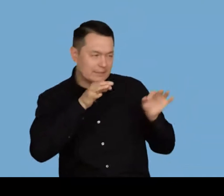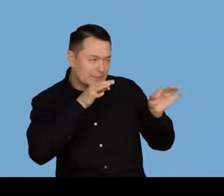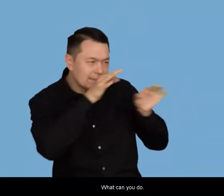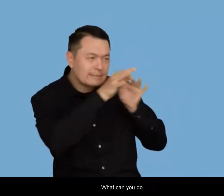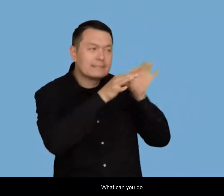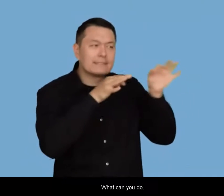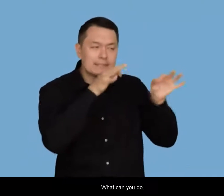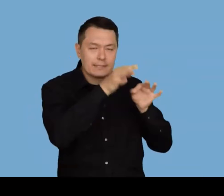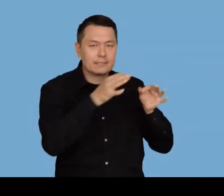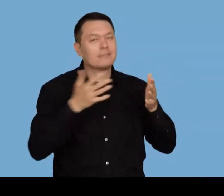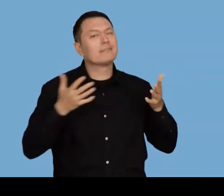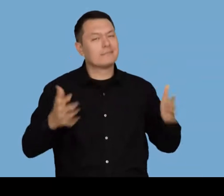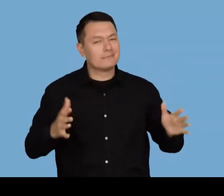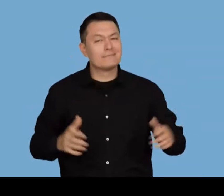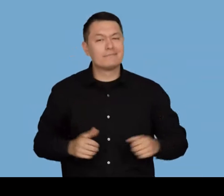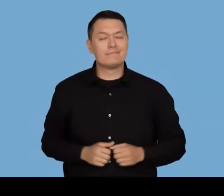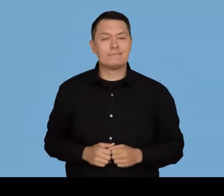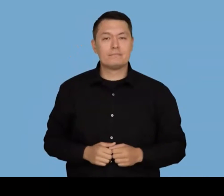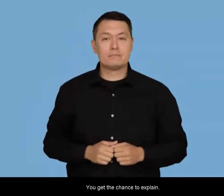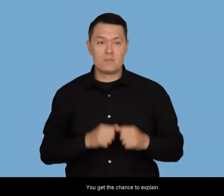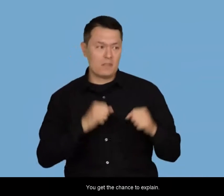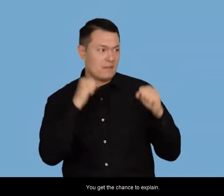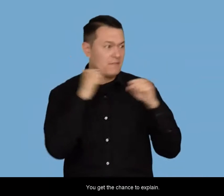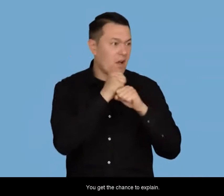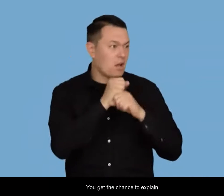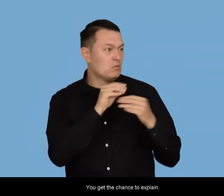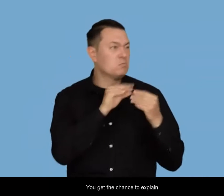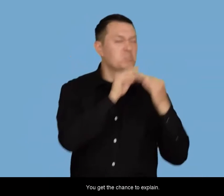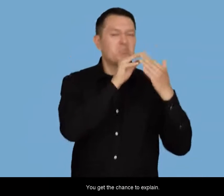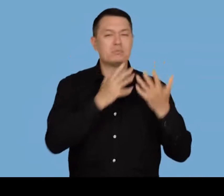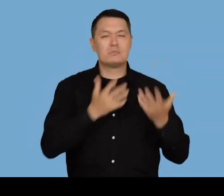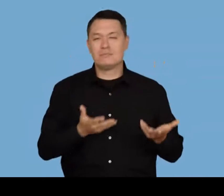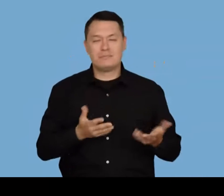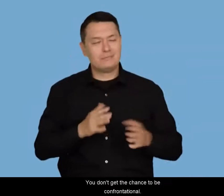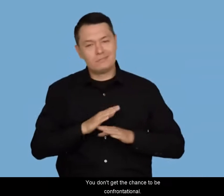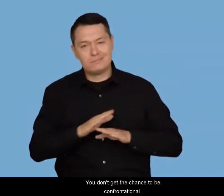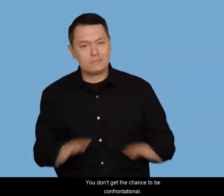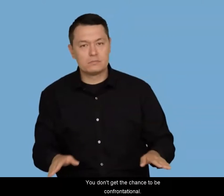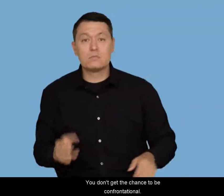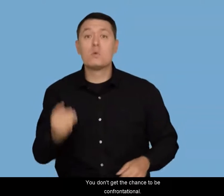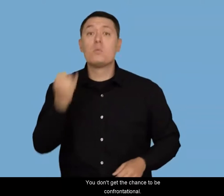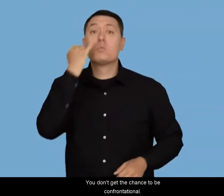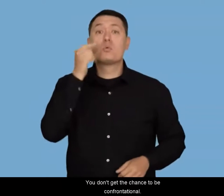What can you do? You get the chance to explain. You don't get the chance to be